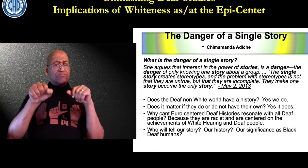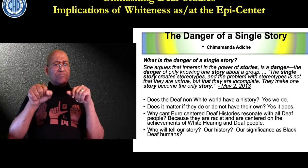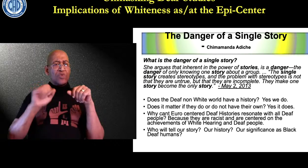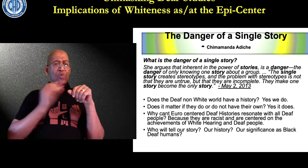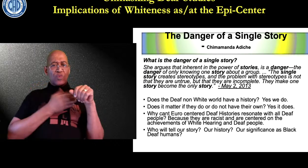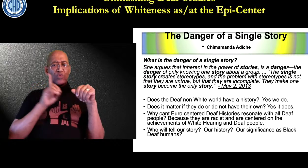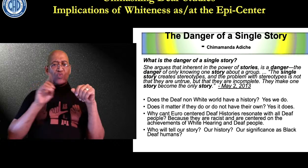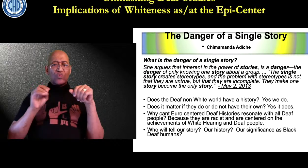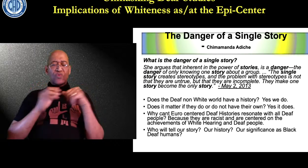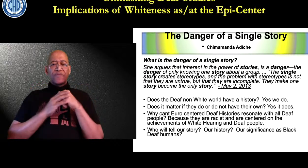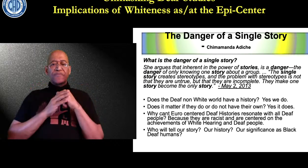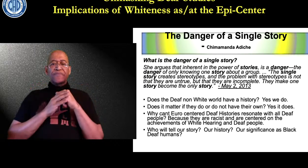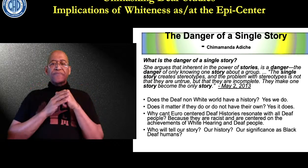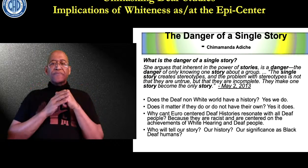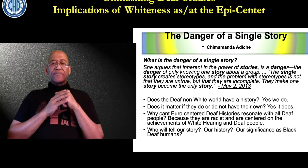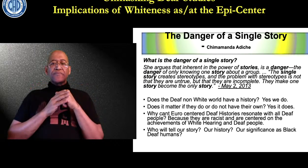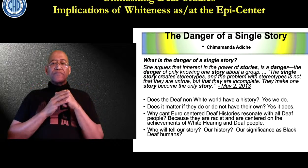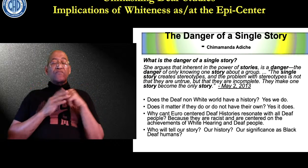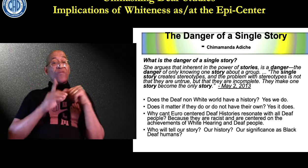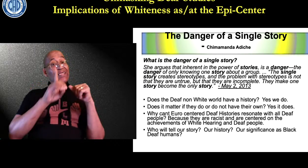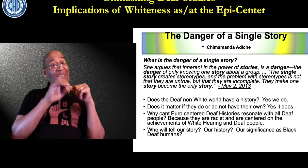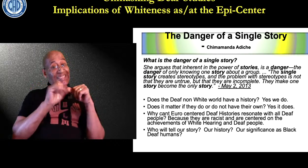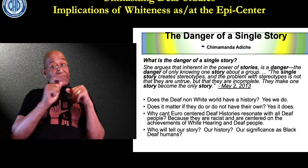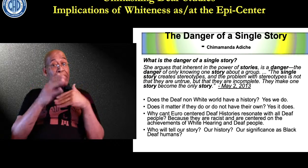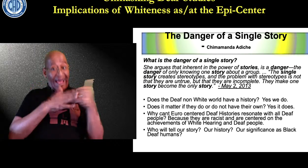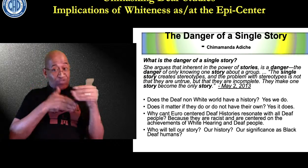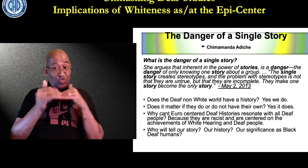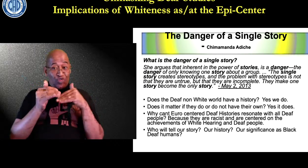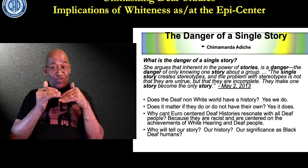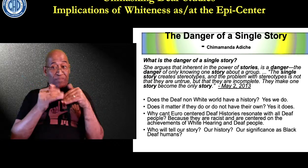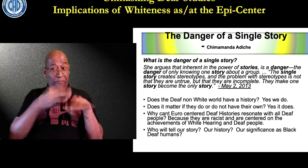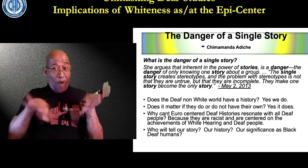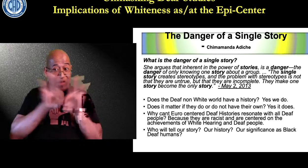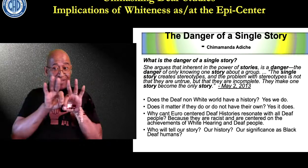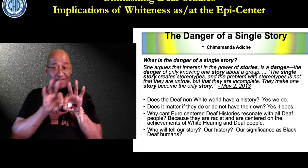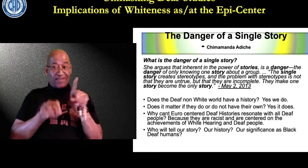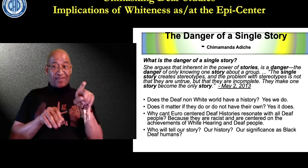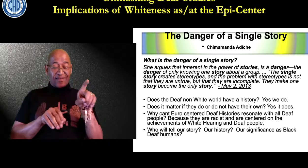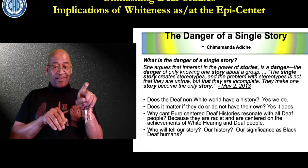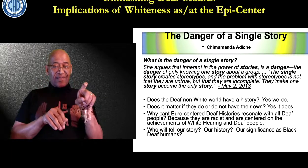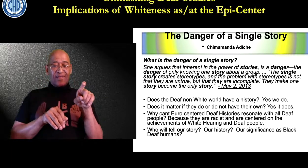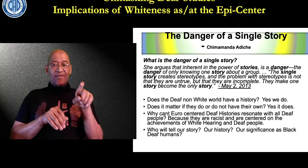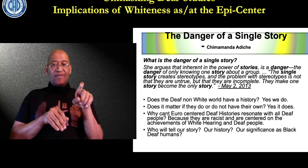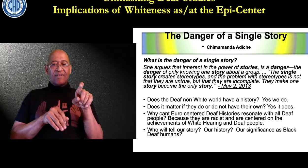The question is, do we have history? And I say, yes, we do.